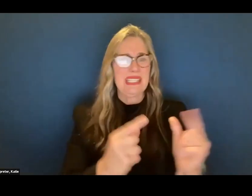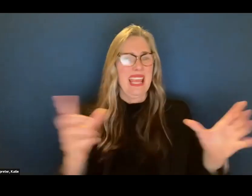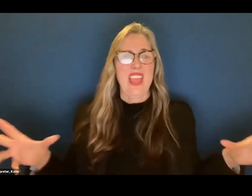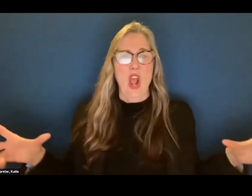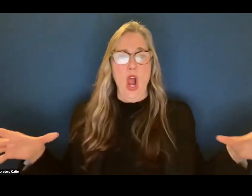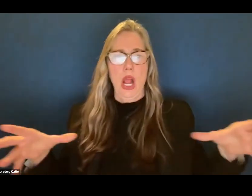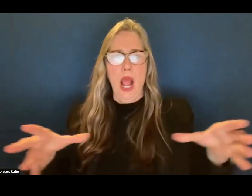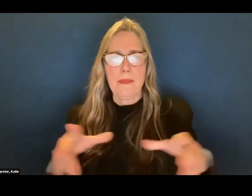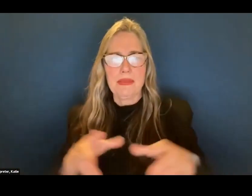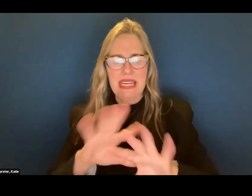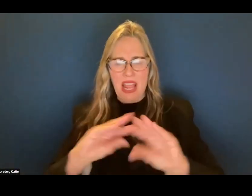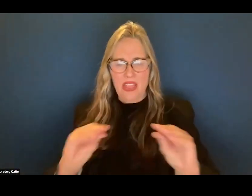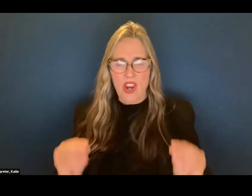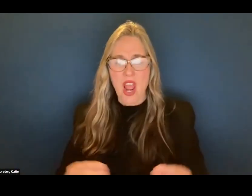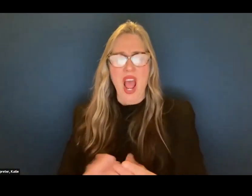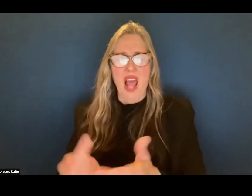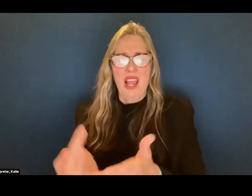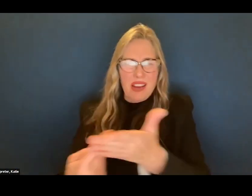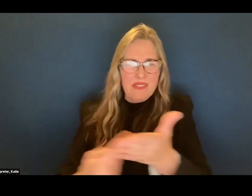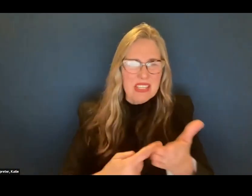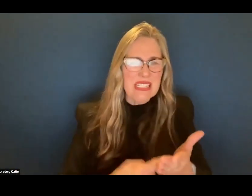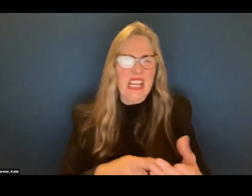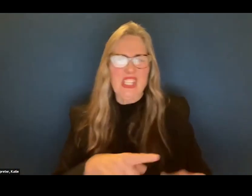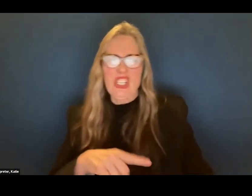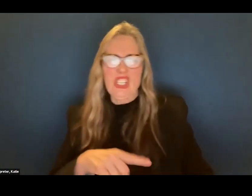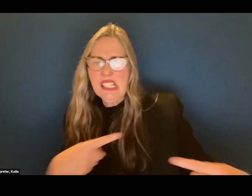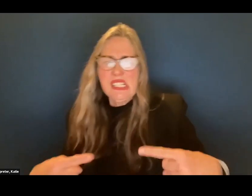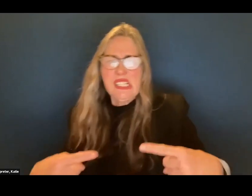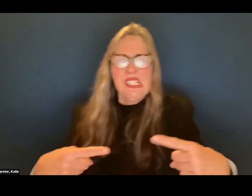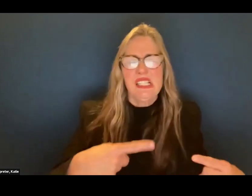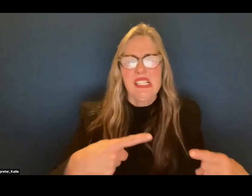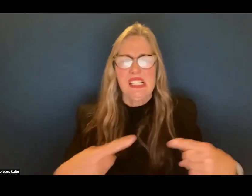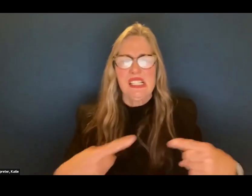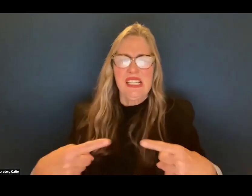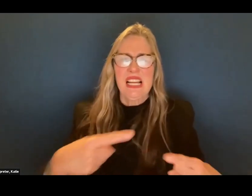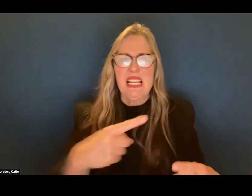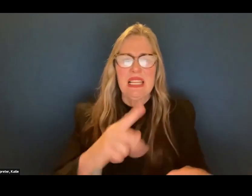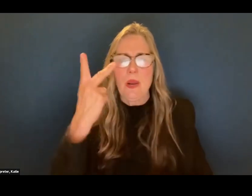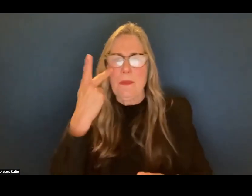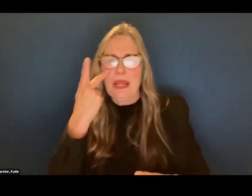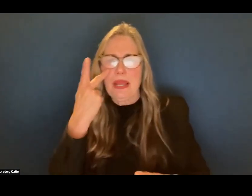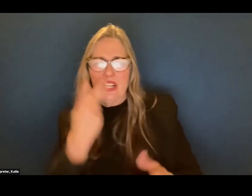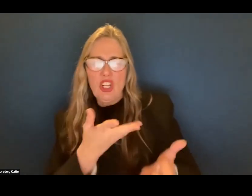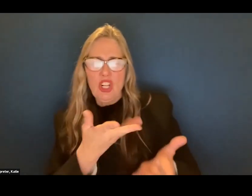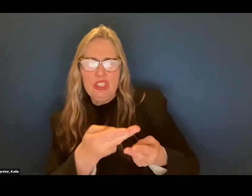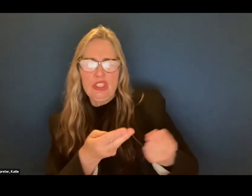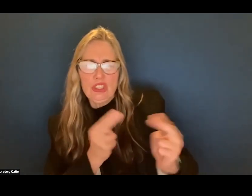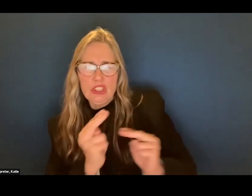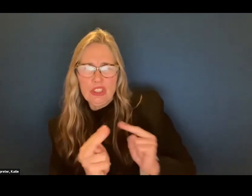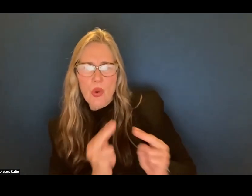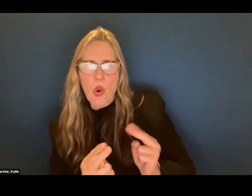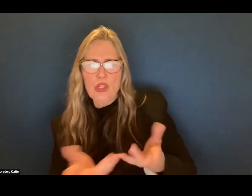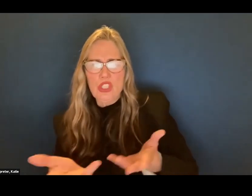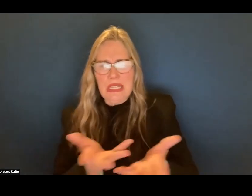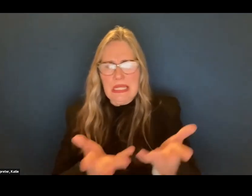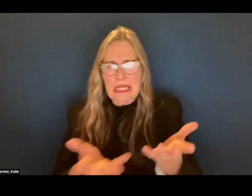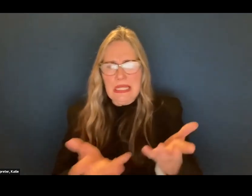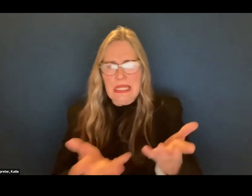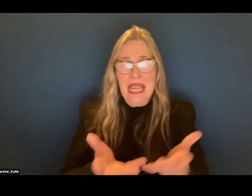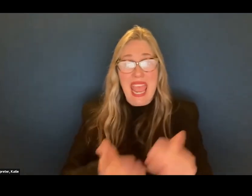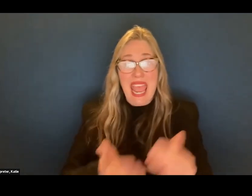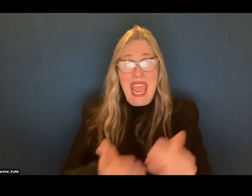discussions happening, a lot of push and pull, a lot of little political navigating on the budget. And then by the time we get to the end of the